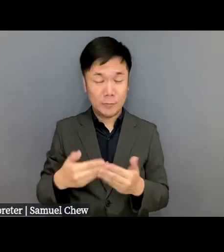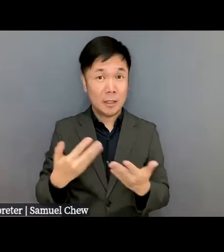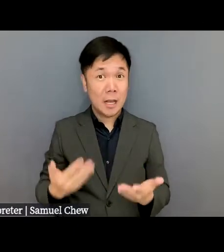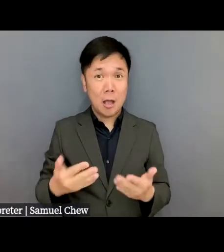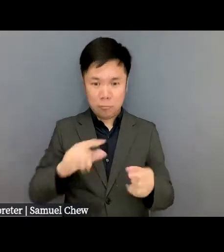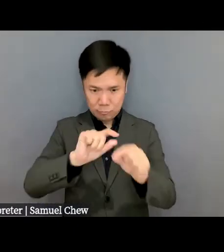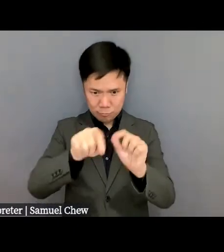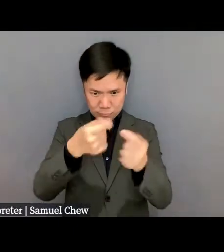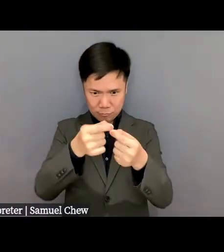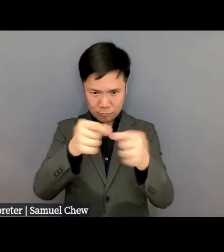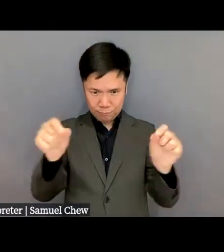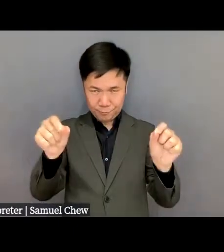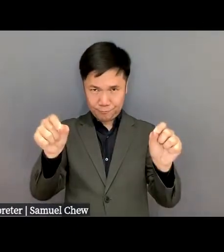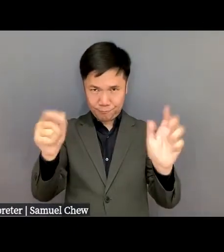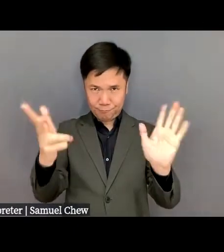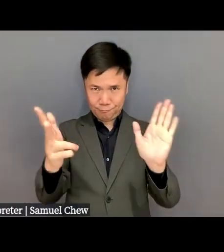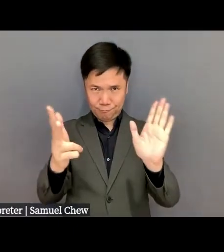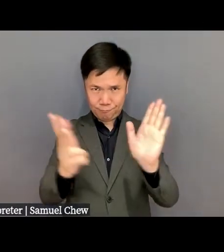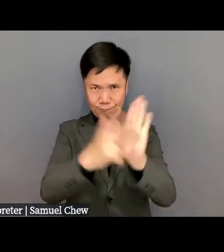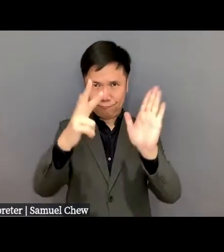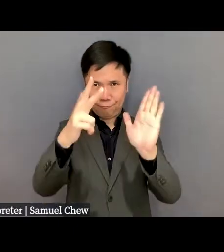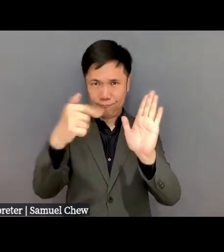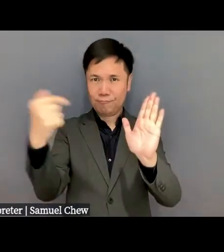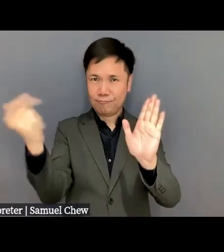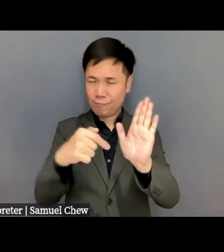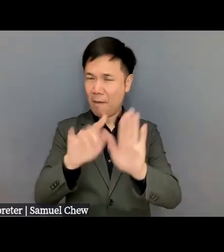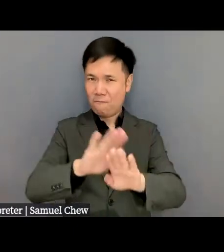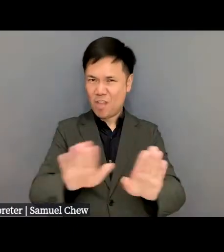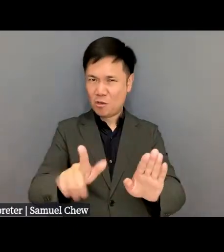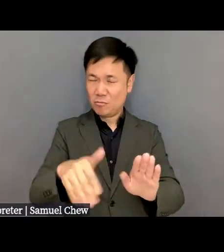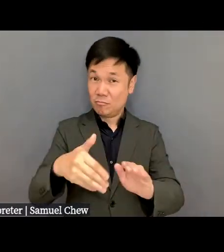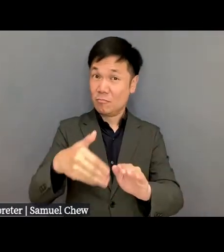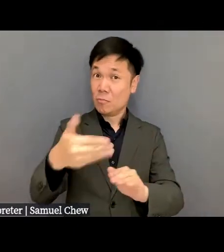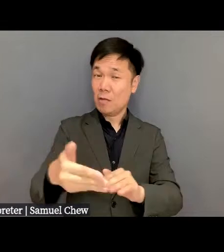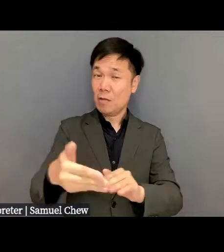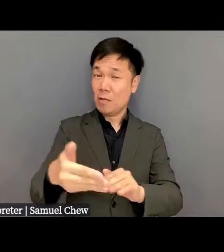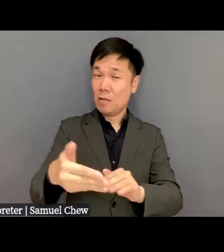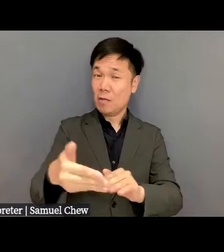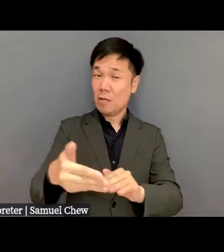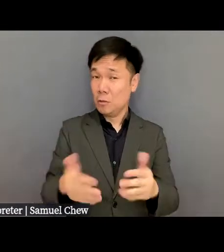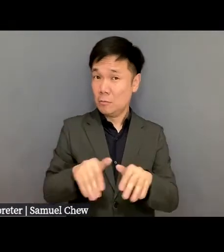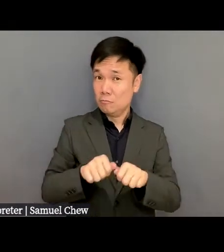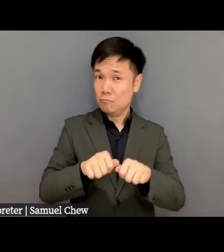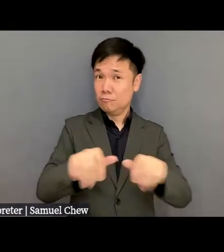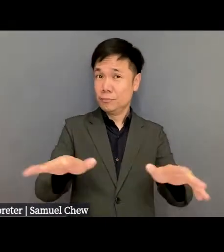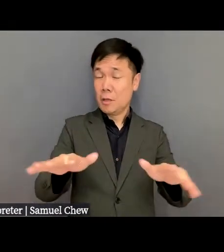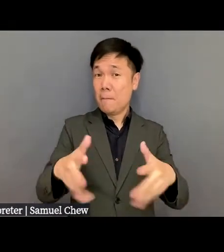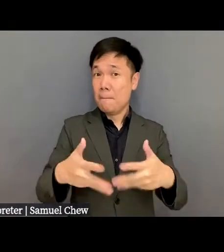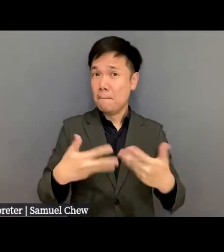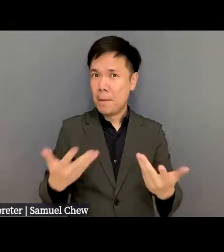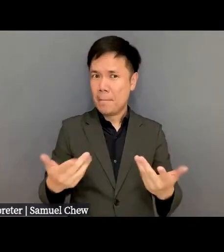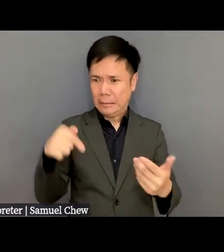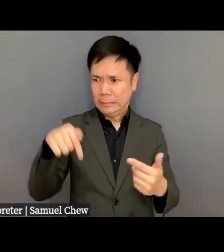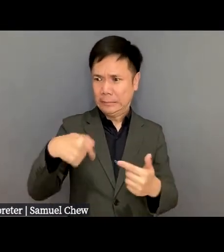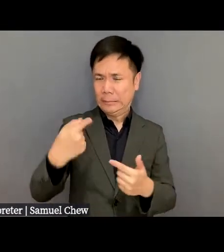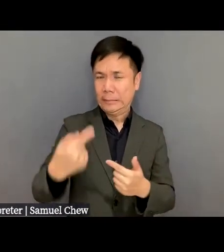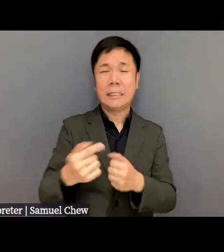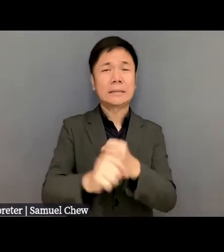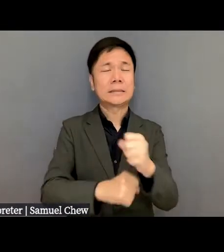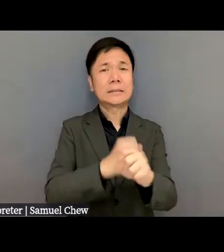We await publishing of the document, and hopefully it will be rolled out at the beginning of next